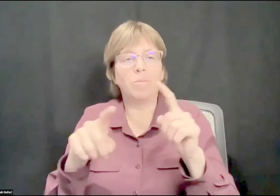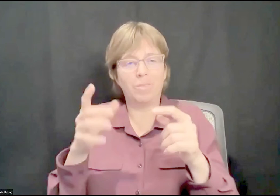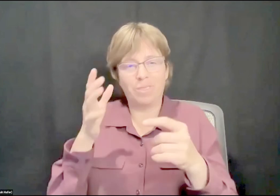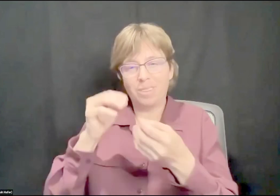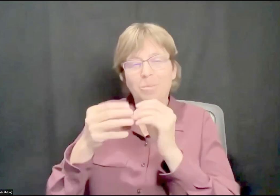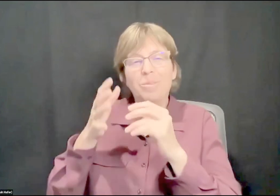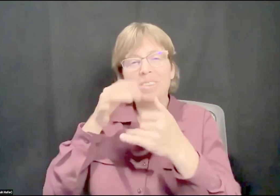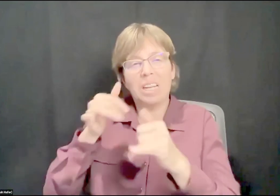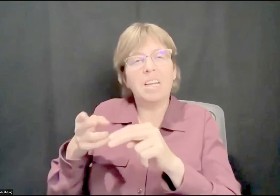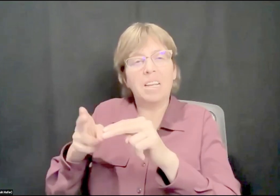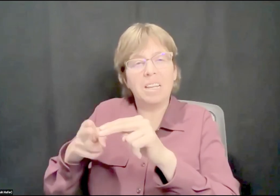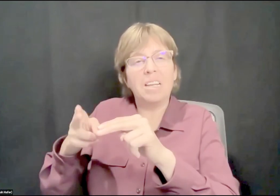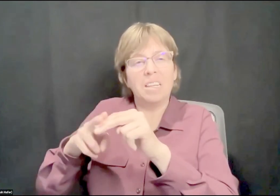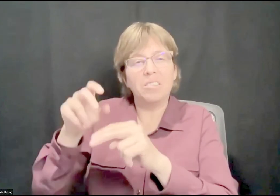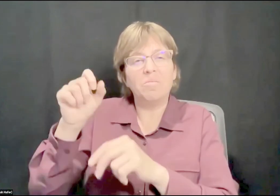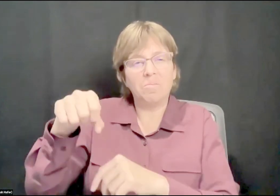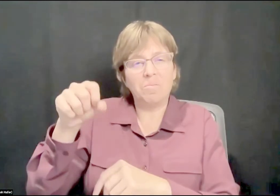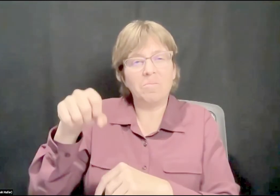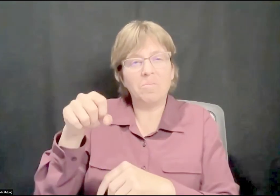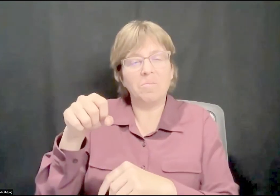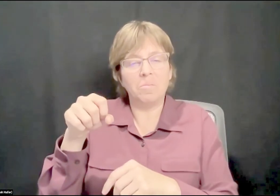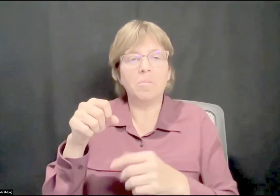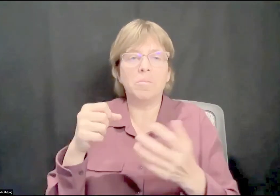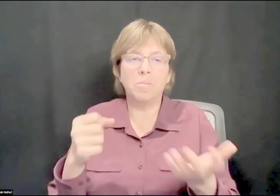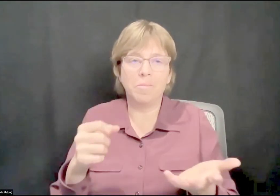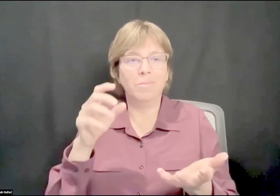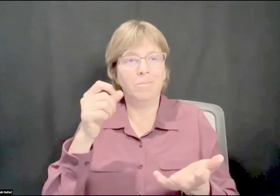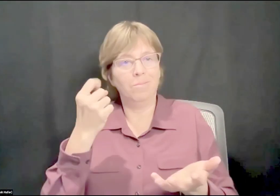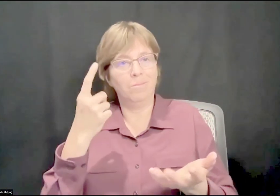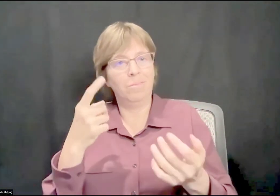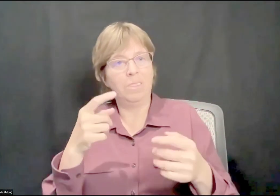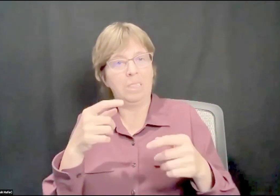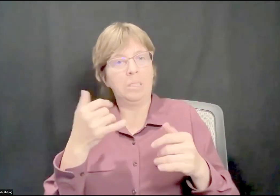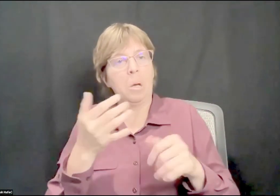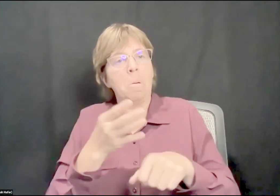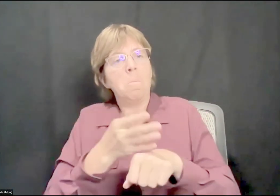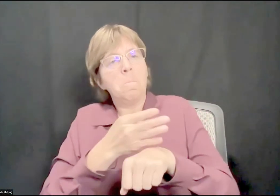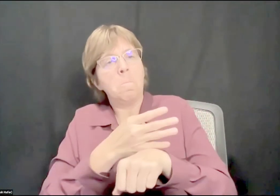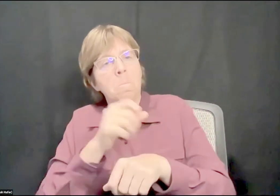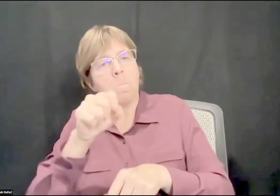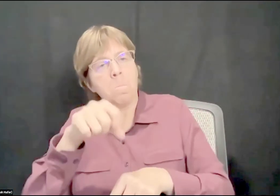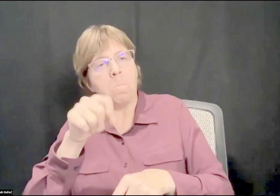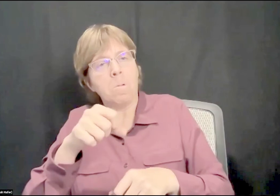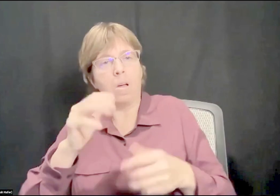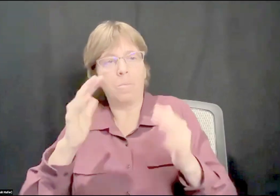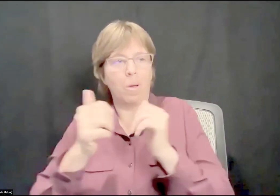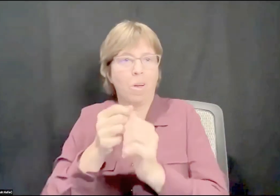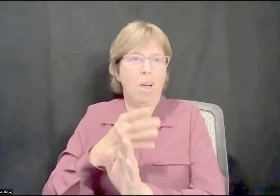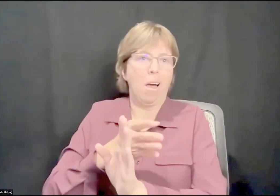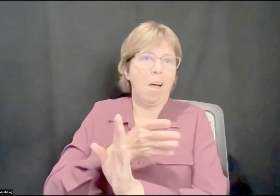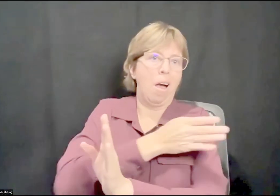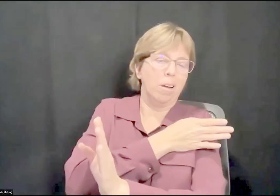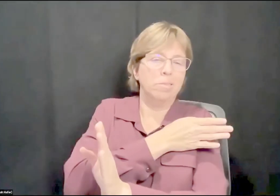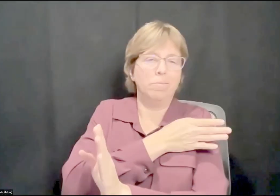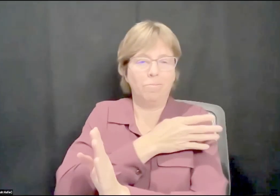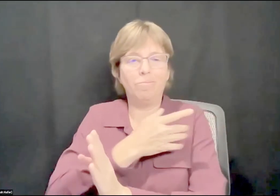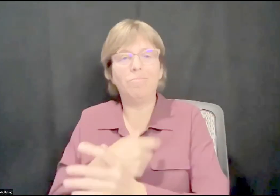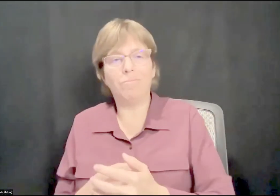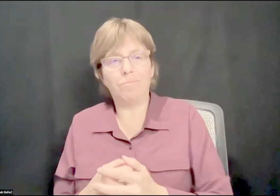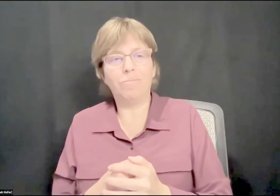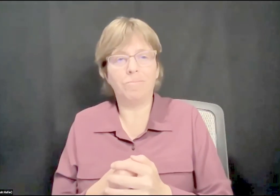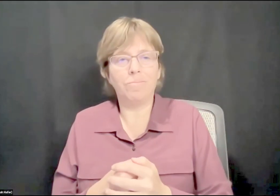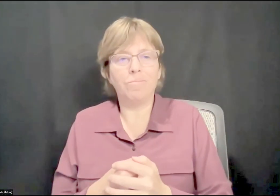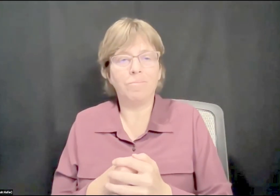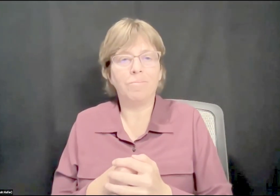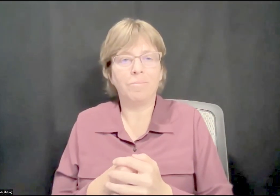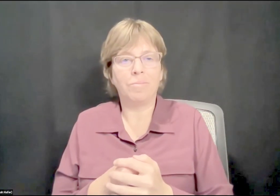looking much brighter, and the worst is behind us. But I don't think that we can say that this is just a routine seasonal